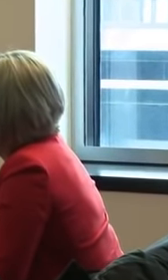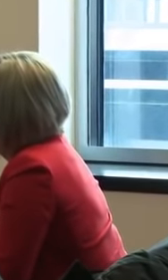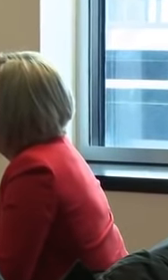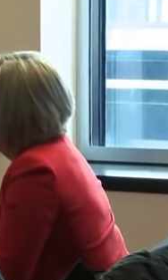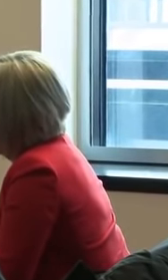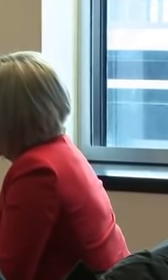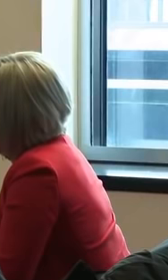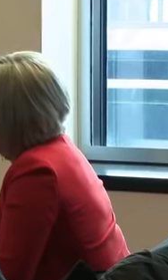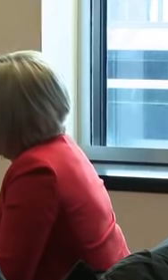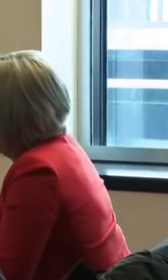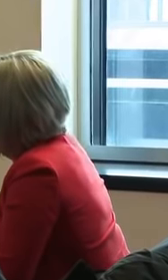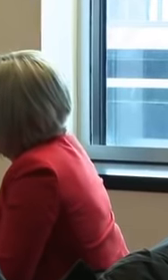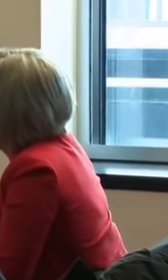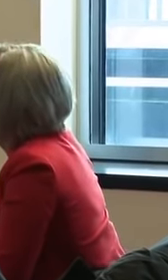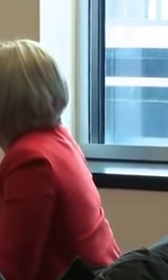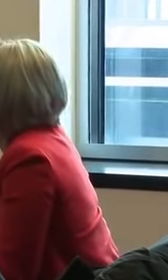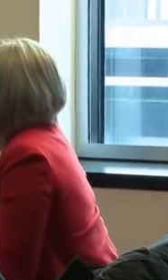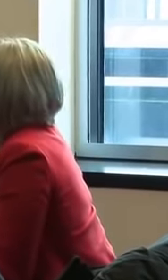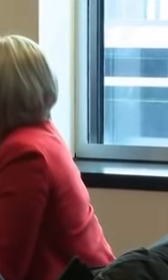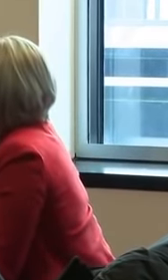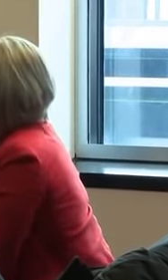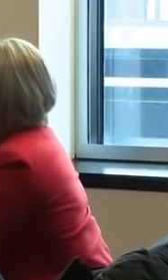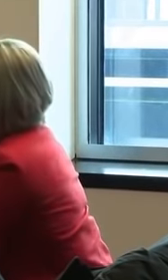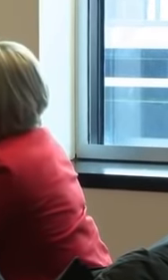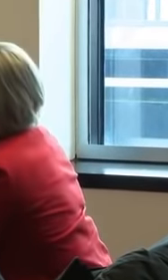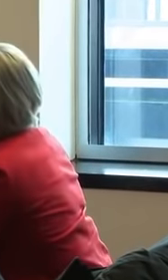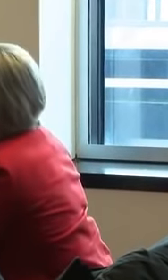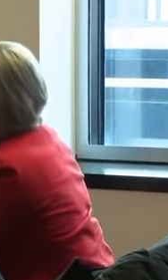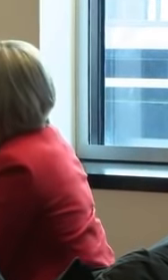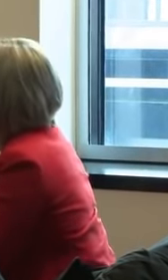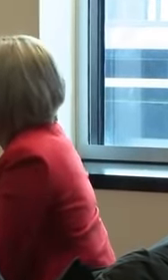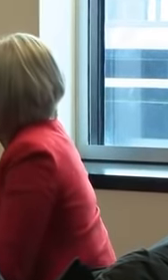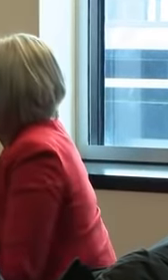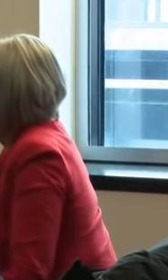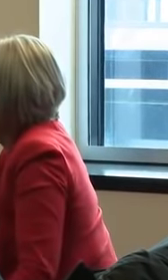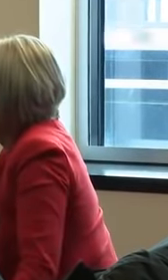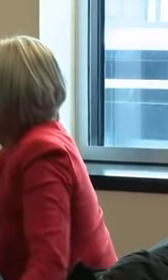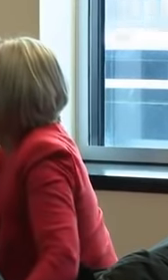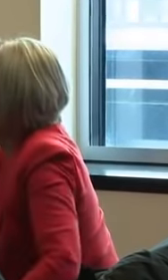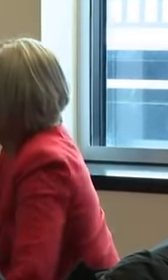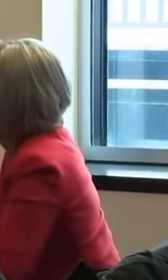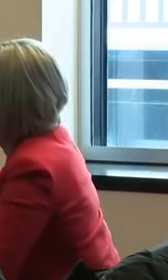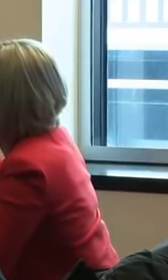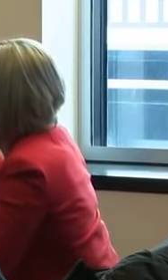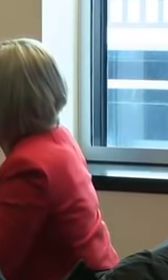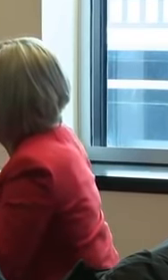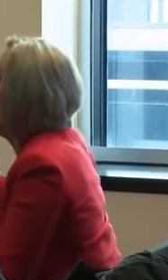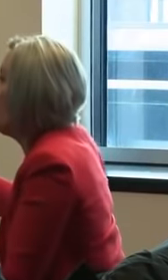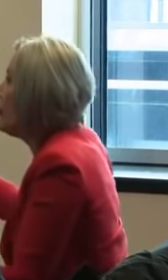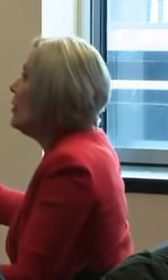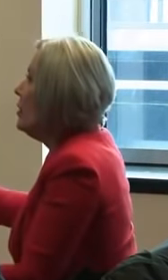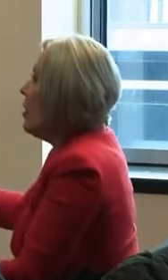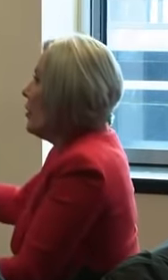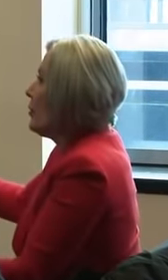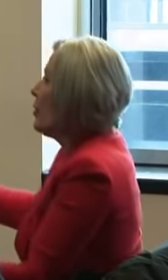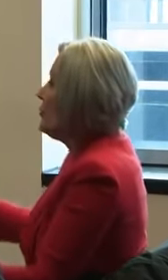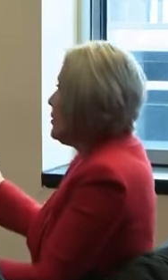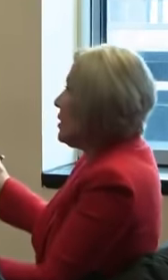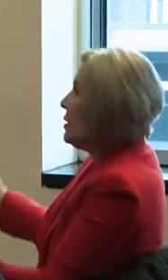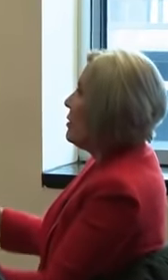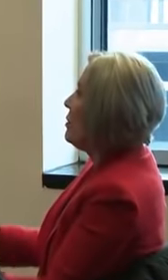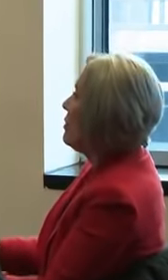non-essential driving, the kind of driving? I mean, what am I allowed to be on the road for? What should I avoid going out between 8 and 5 on the